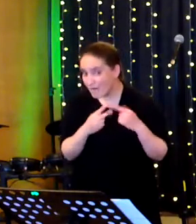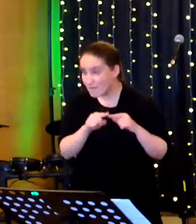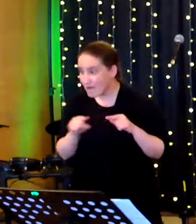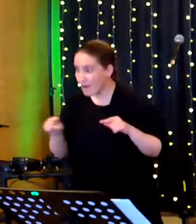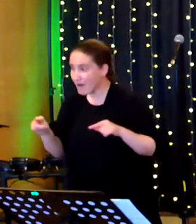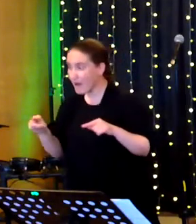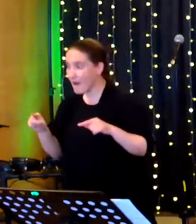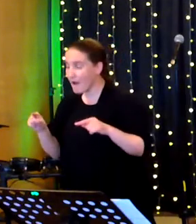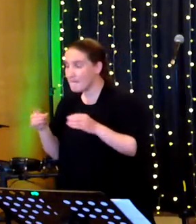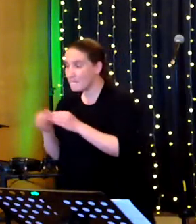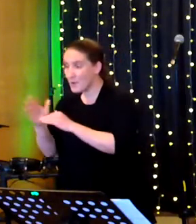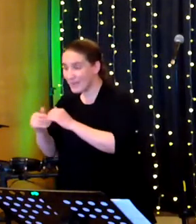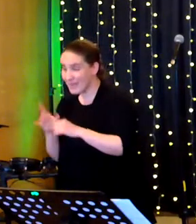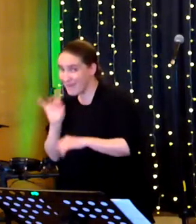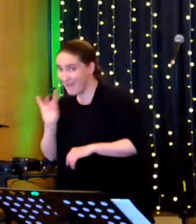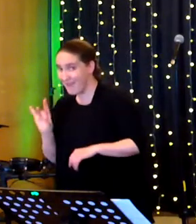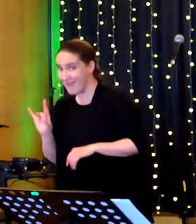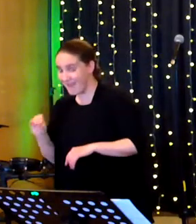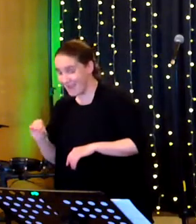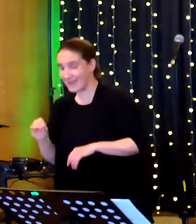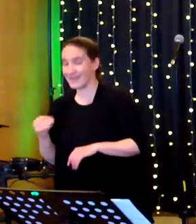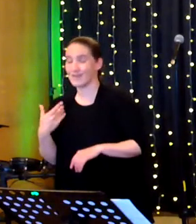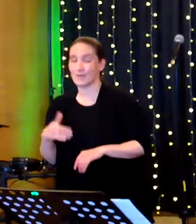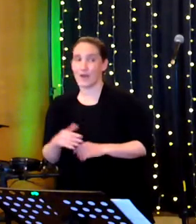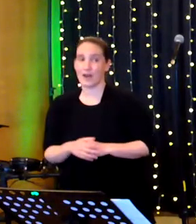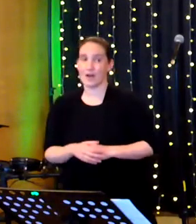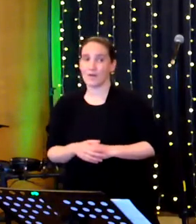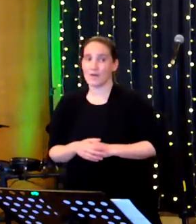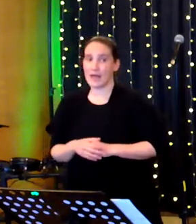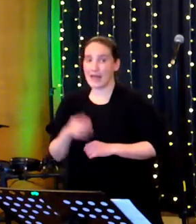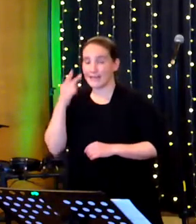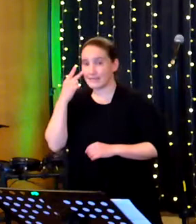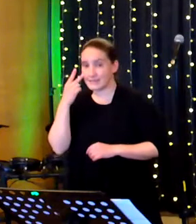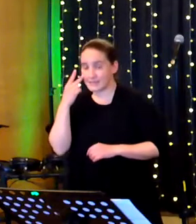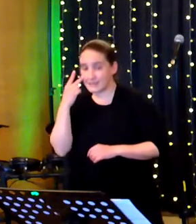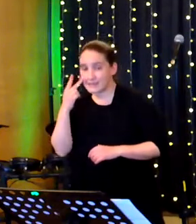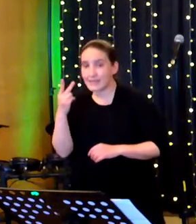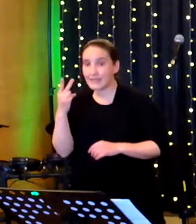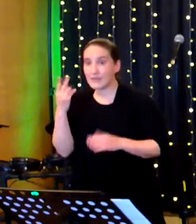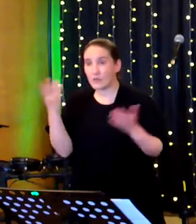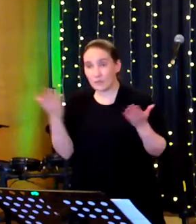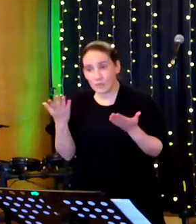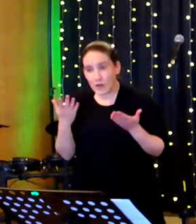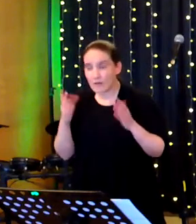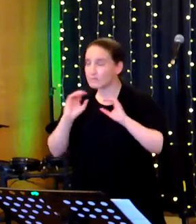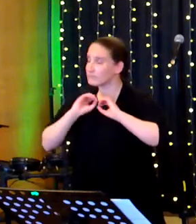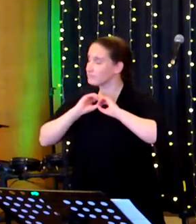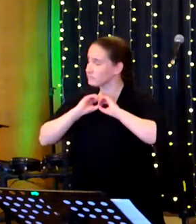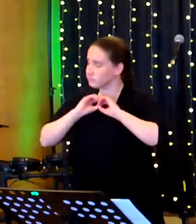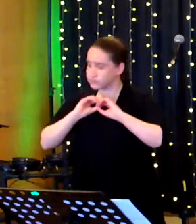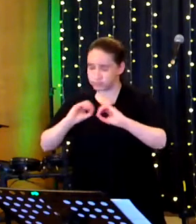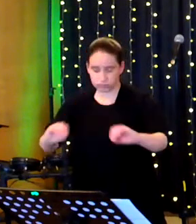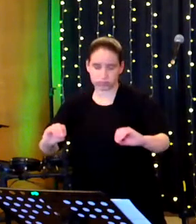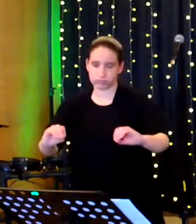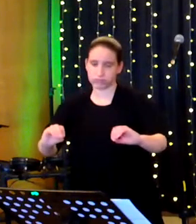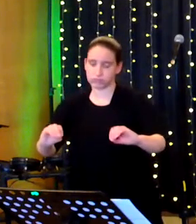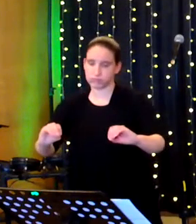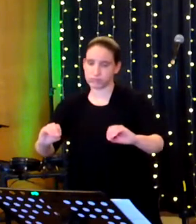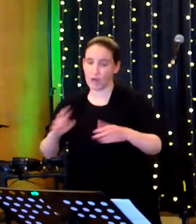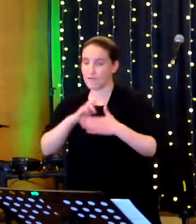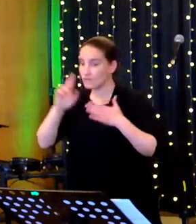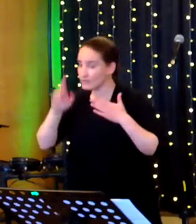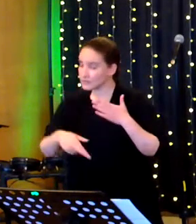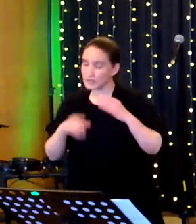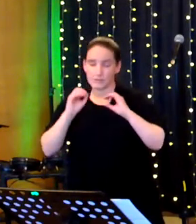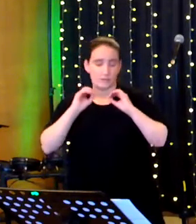on this vision that he's received. And what has he seen? Nothing. Nothing.